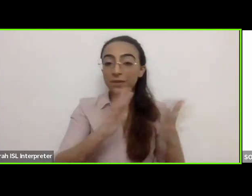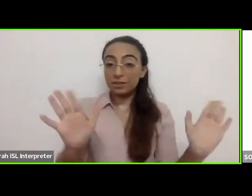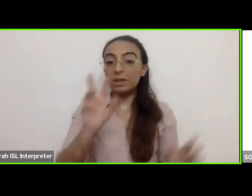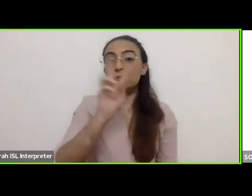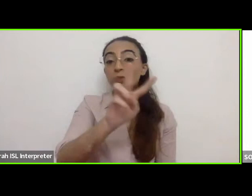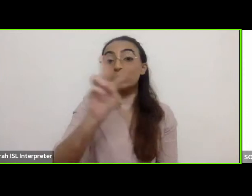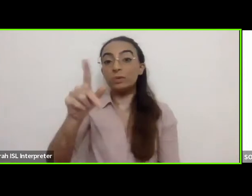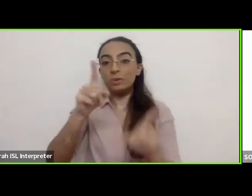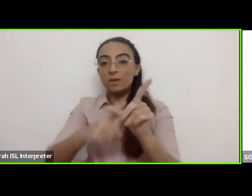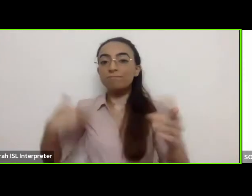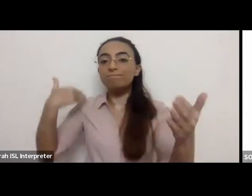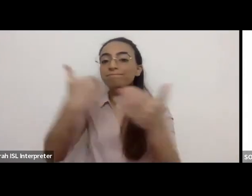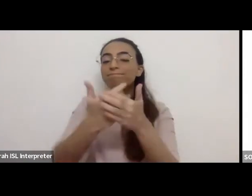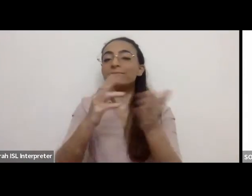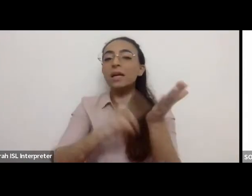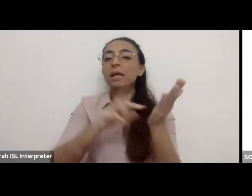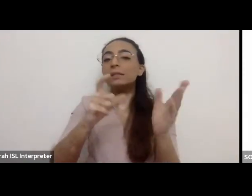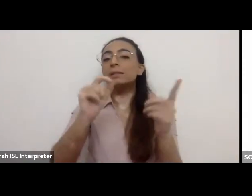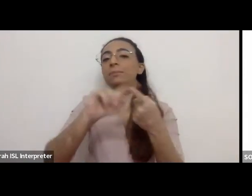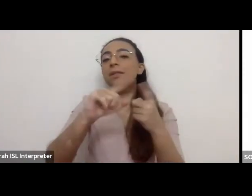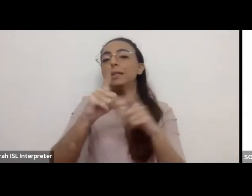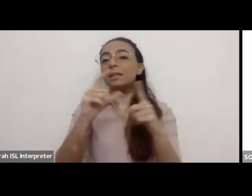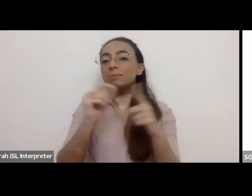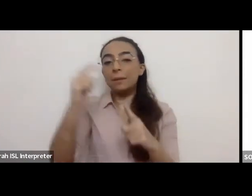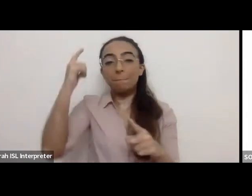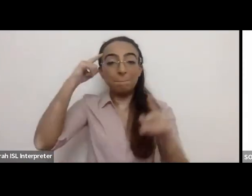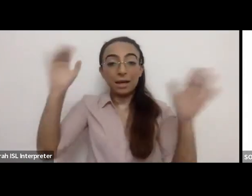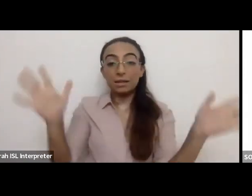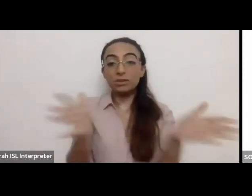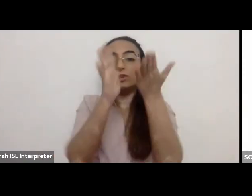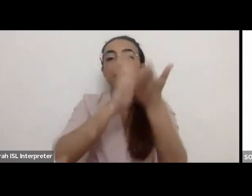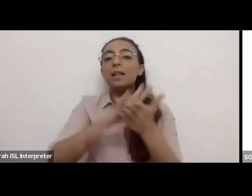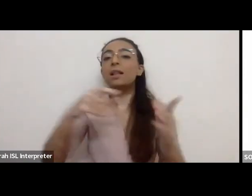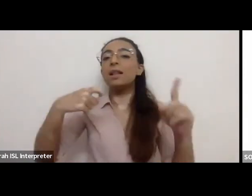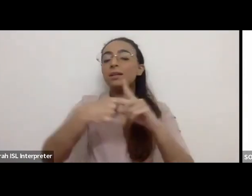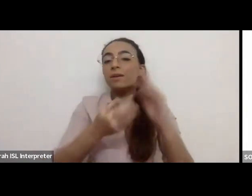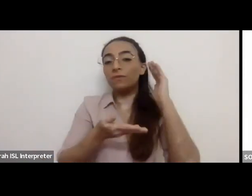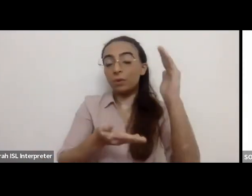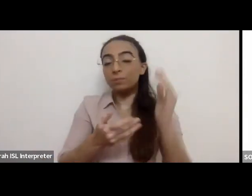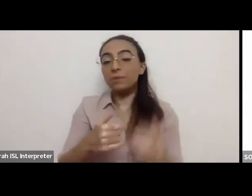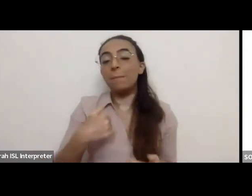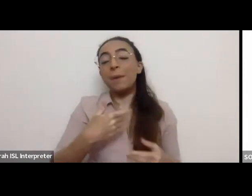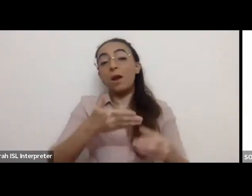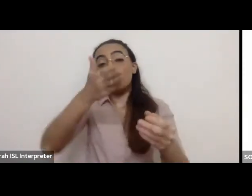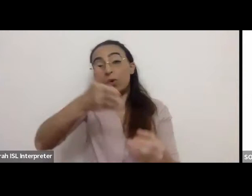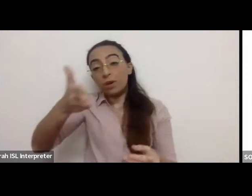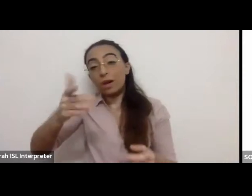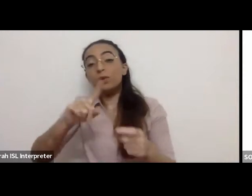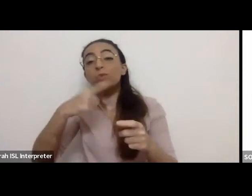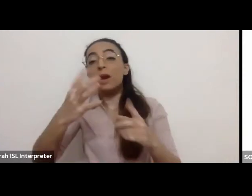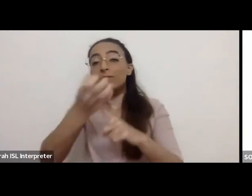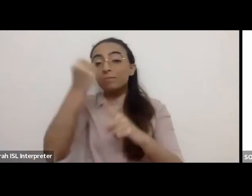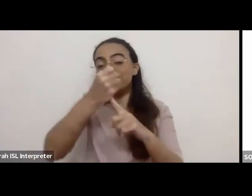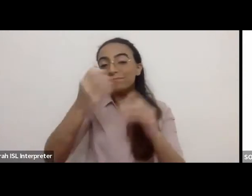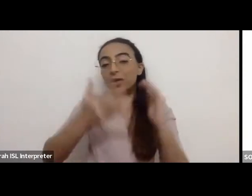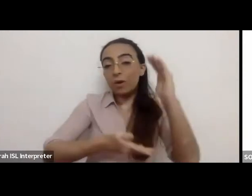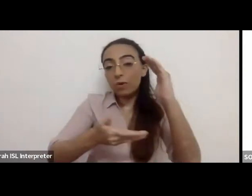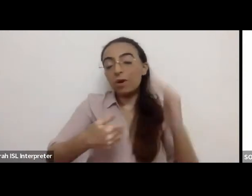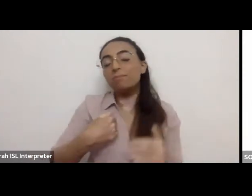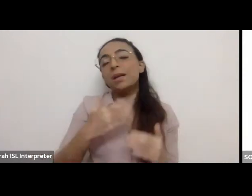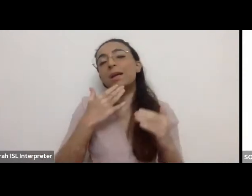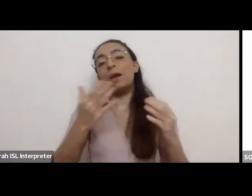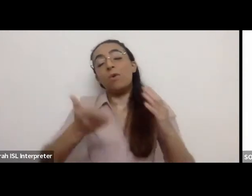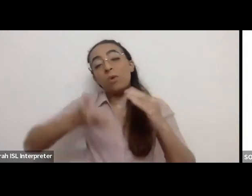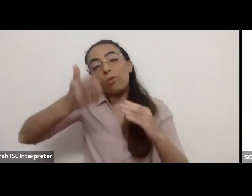NCPEDP-MIndtree Helen Keller Awards. Congratulations to all the awardees. And for the closing remarks, I'd like to invite